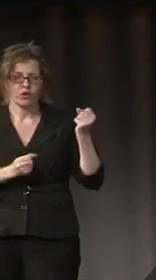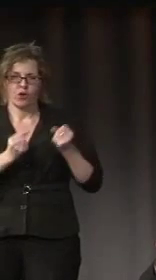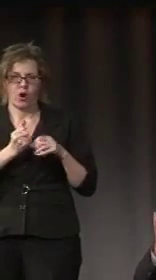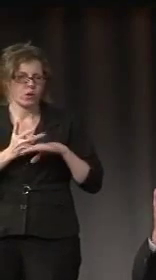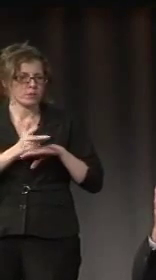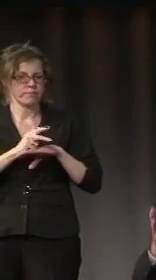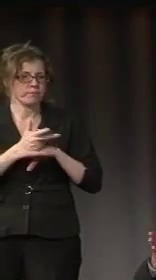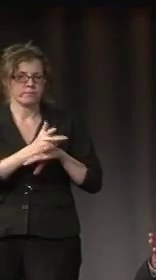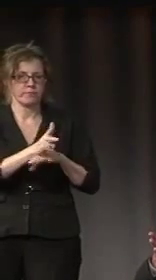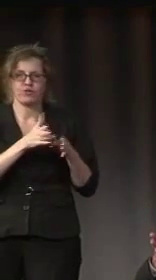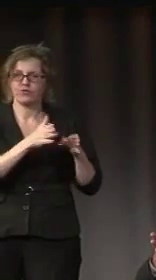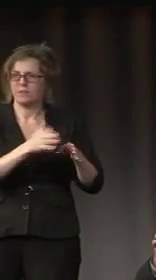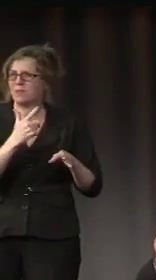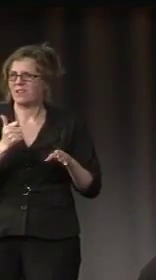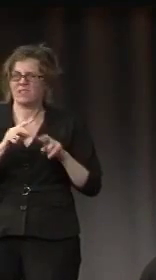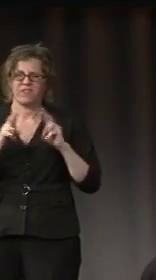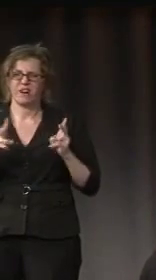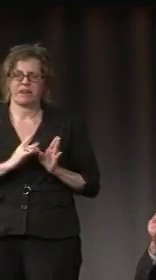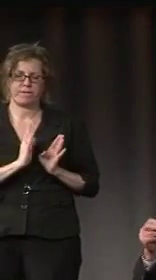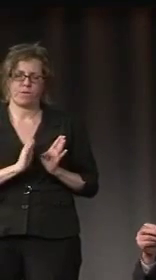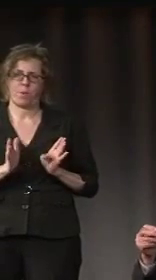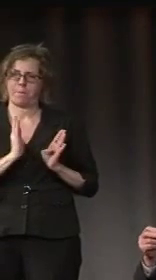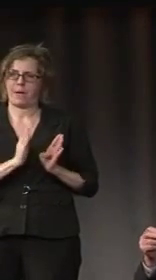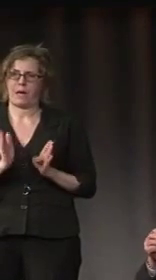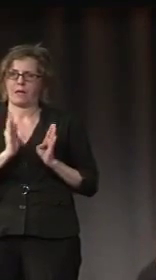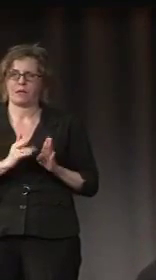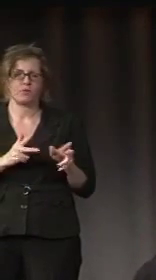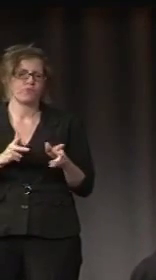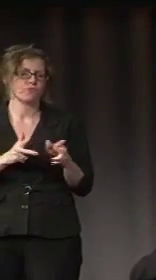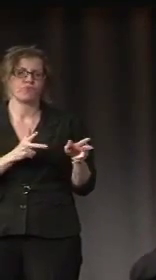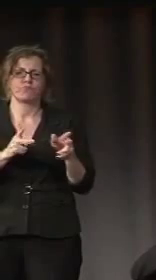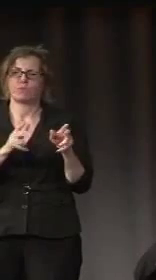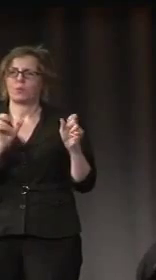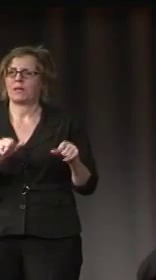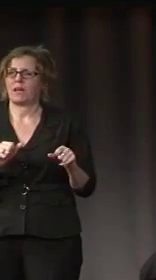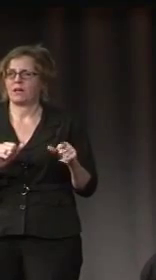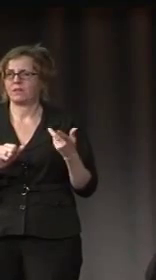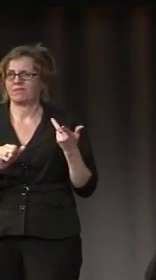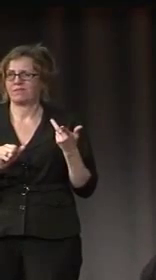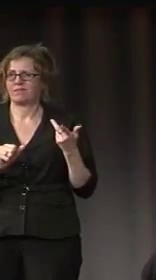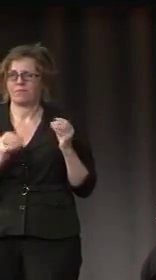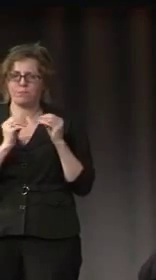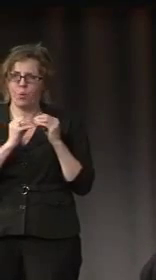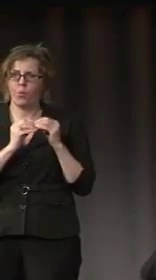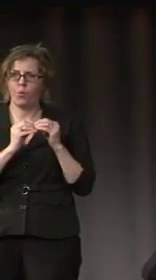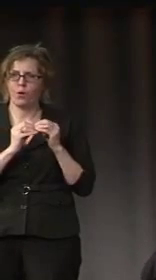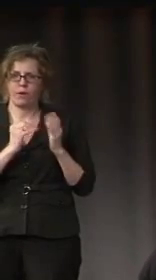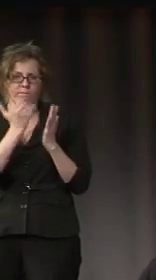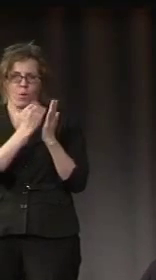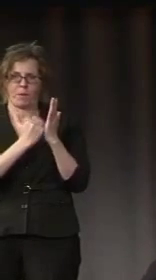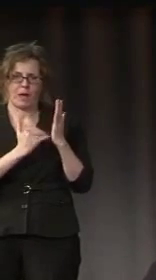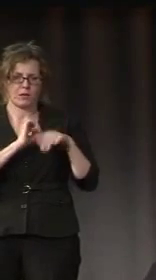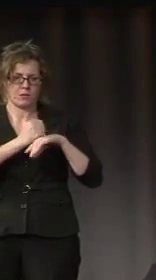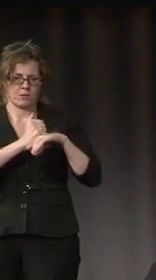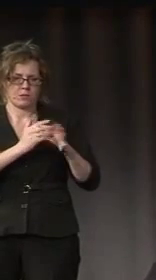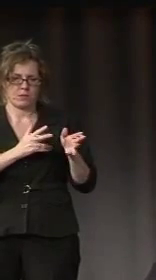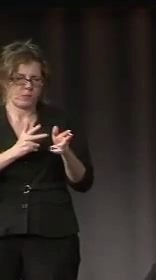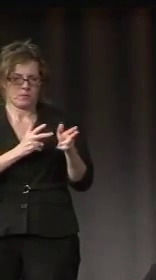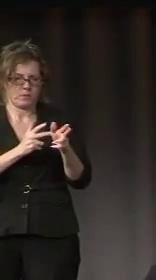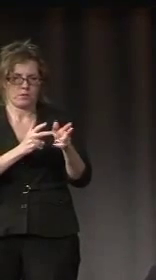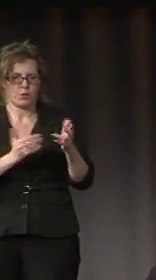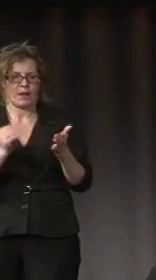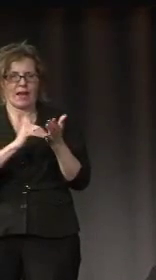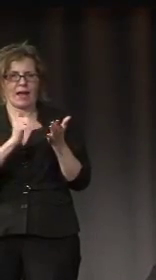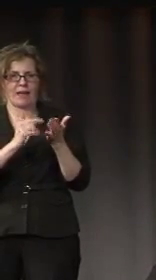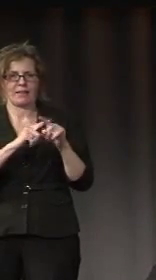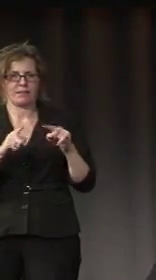street is a highly formatted, and you see quite easily how you could even more formatted as soon as you add a few categories which